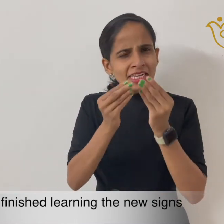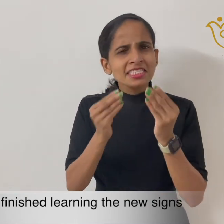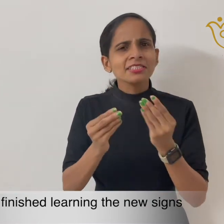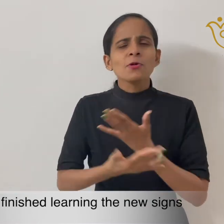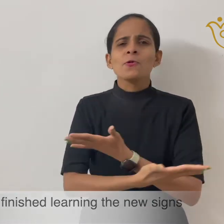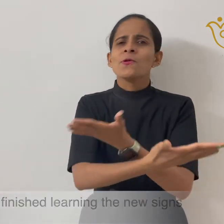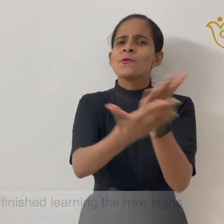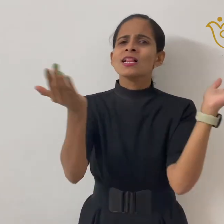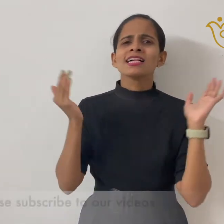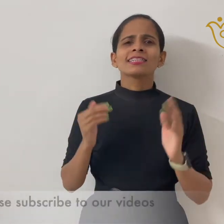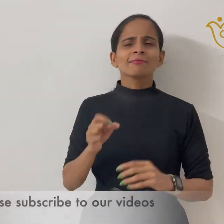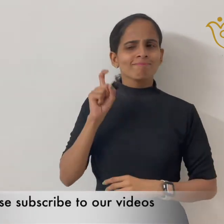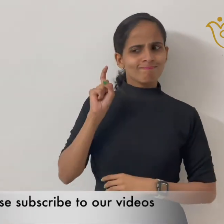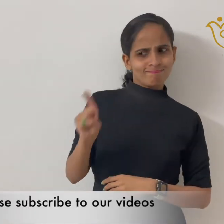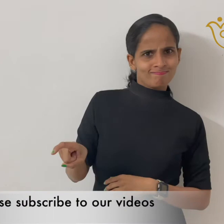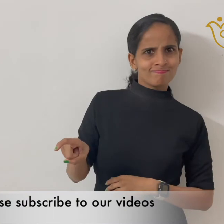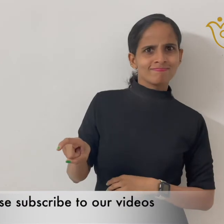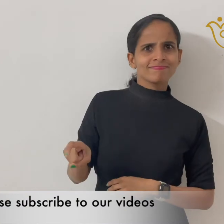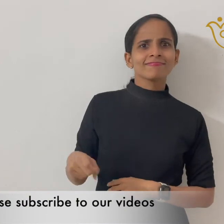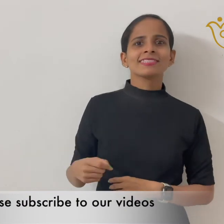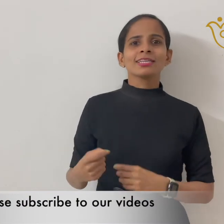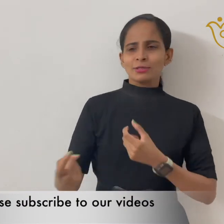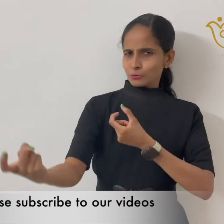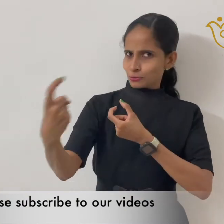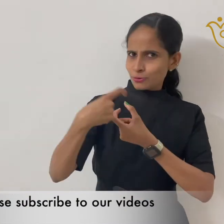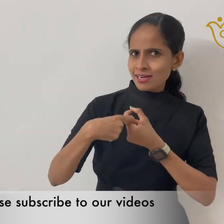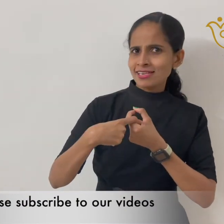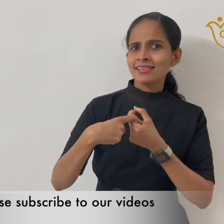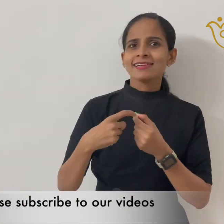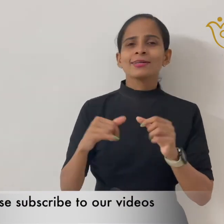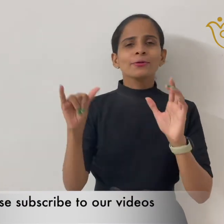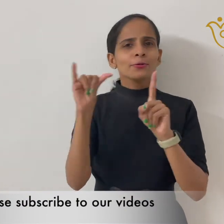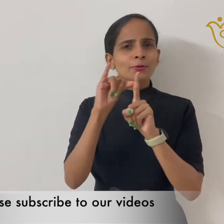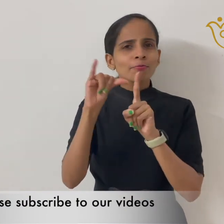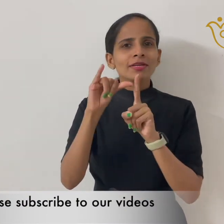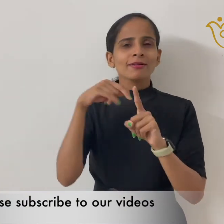Please subscribe to our channel, watch our videos,